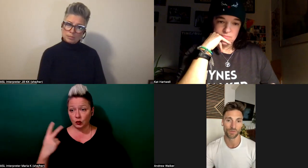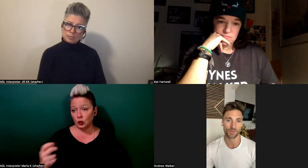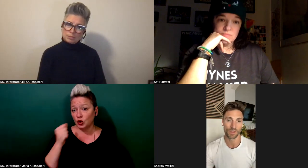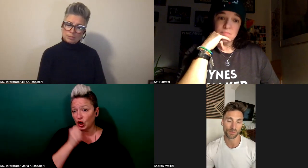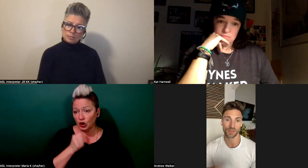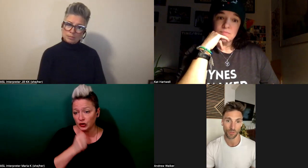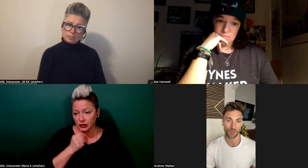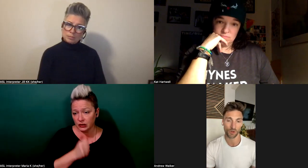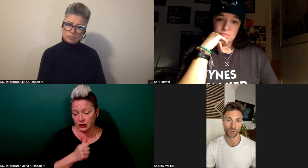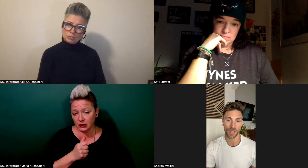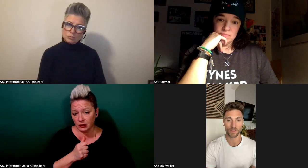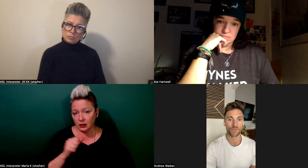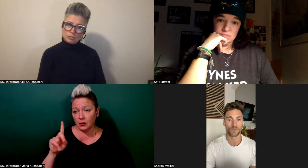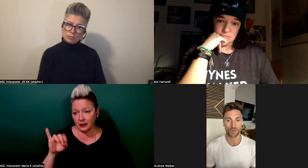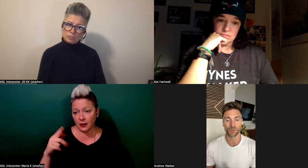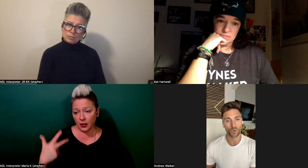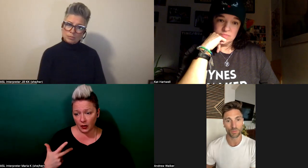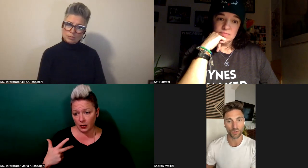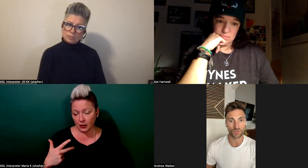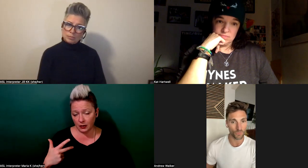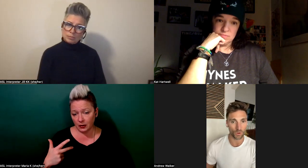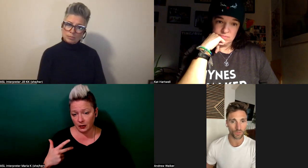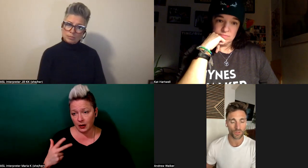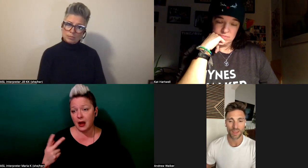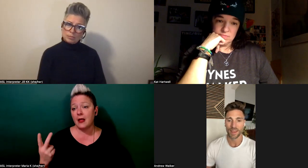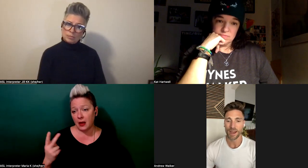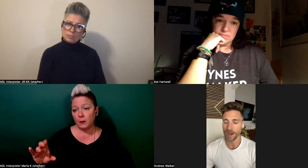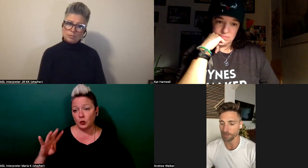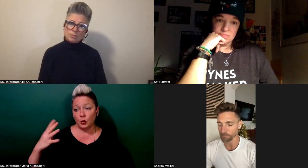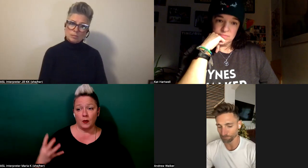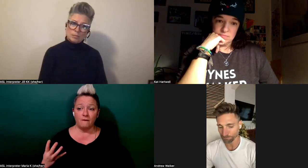doing did the third, and then they're also going to be doing the fourth.